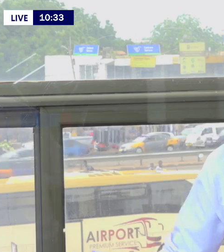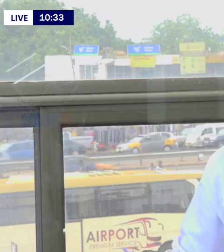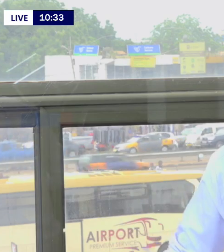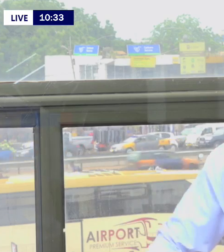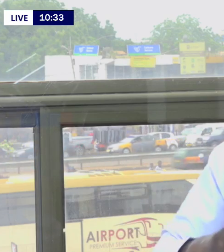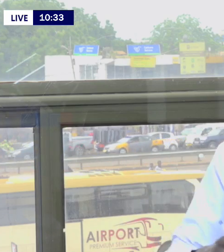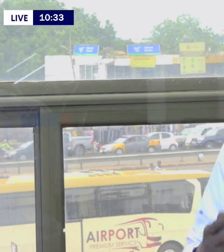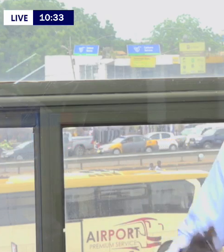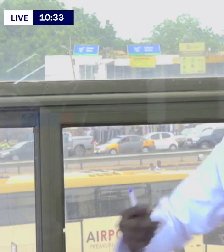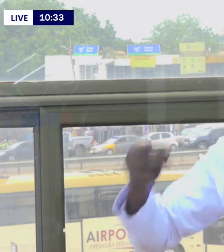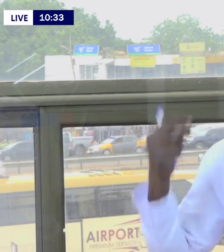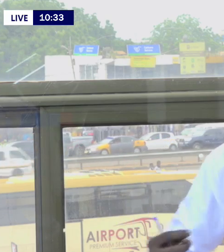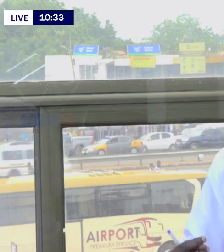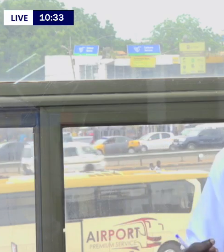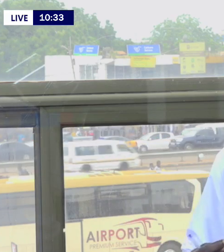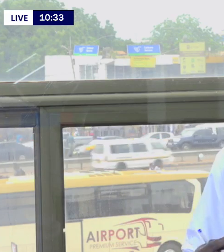omo se e di